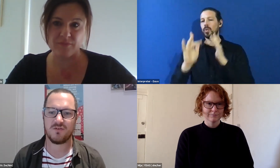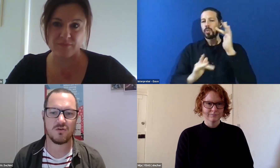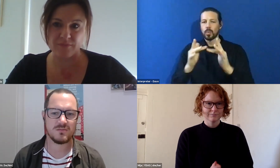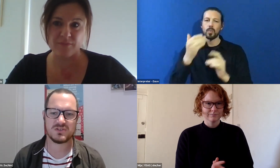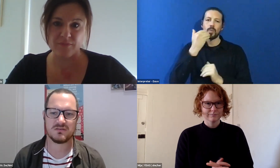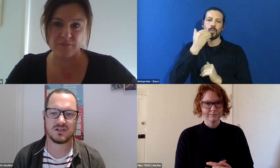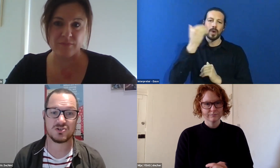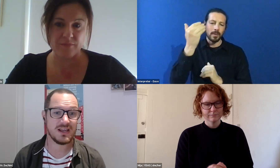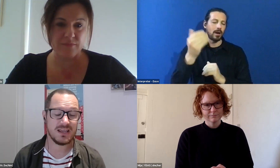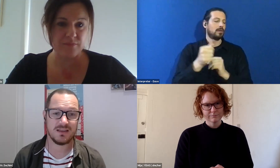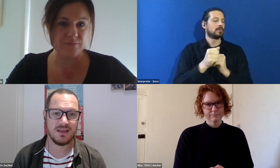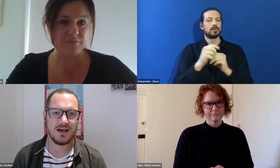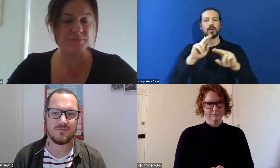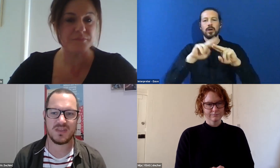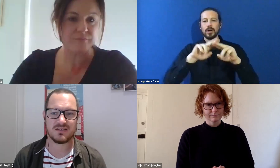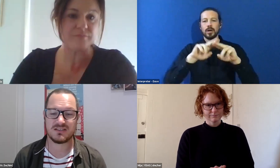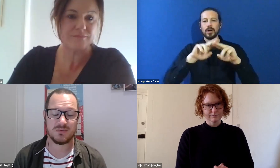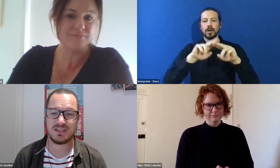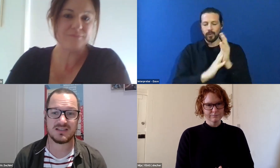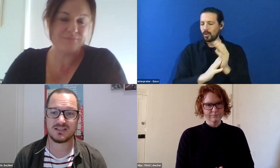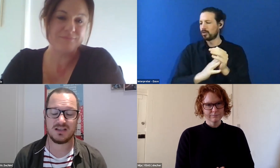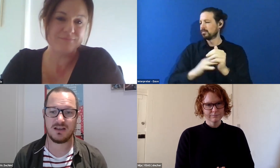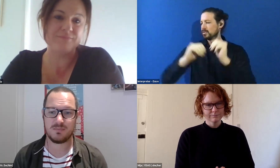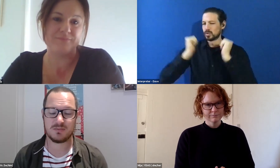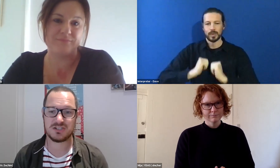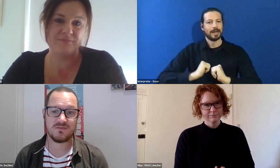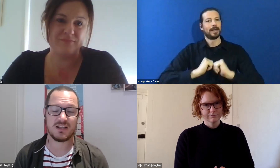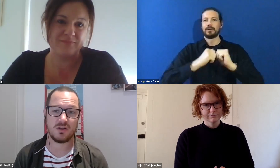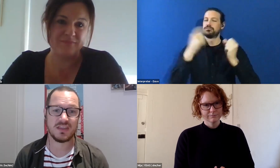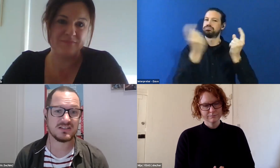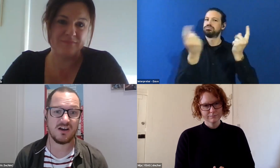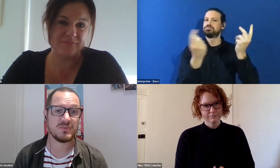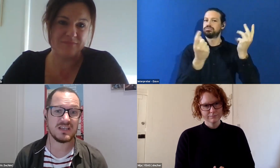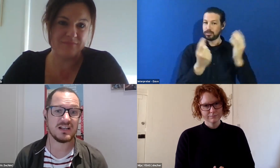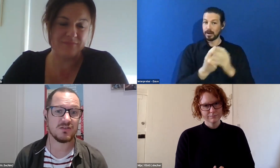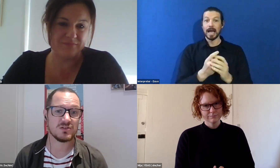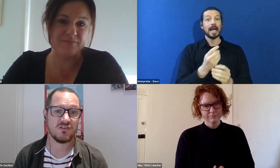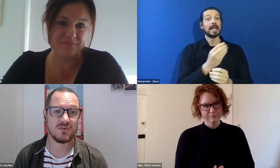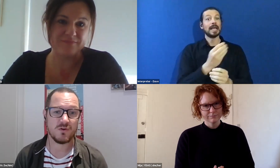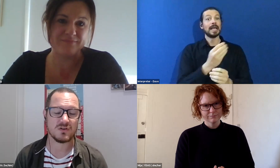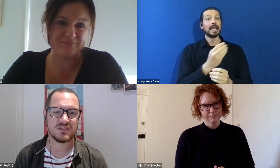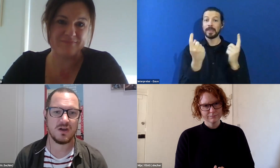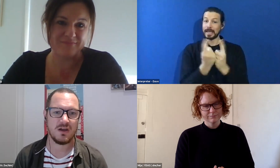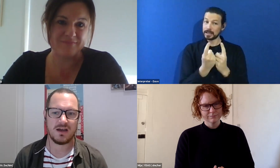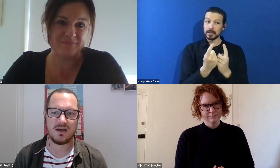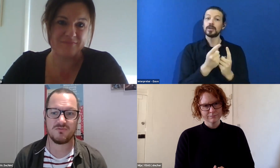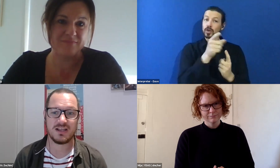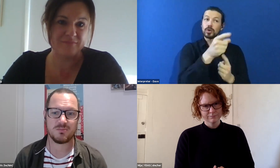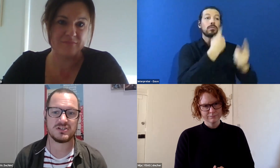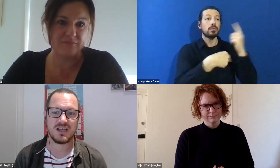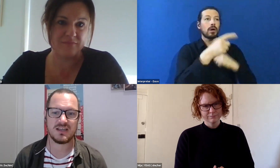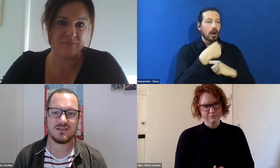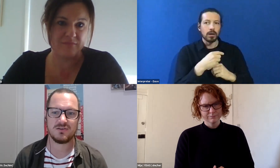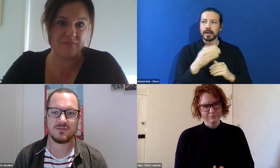and forums and training, and some of these things are shamefully not things that I've particularly thought of before. So I